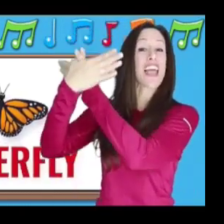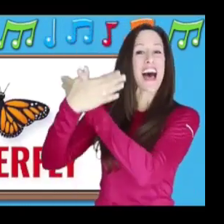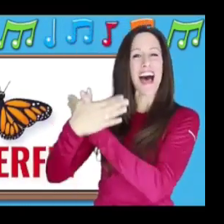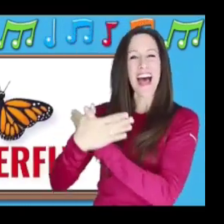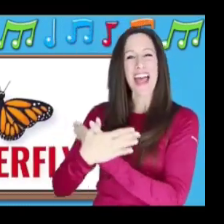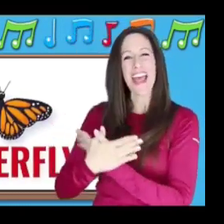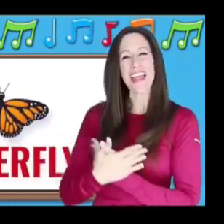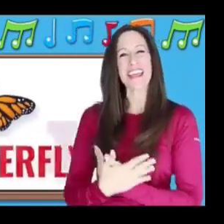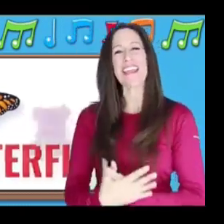butterfly.